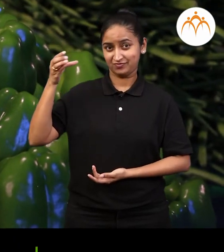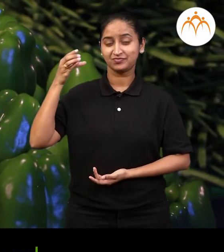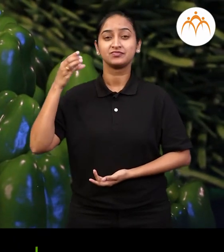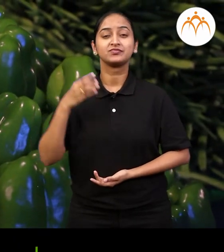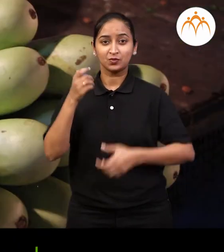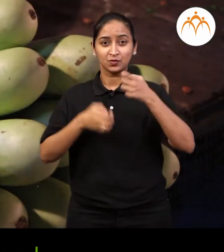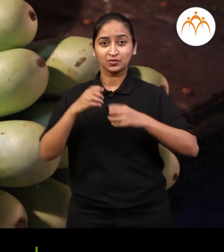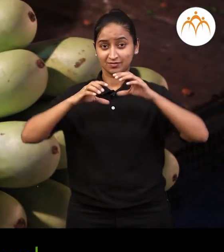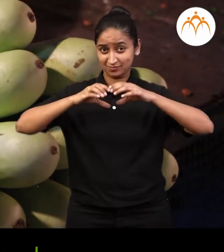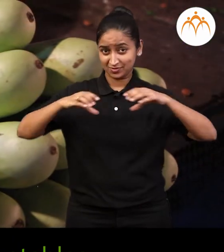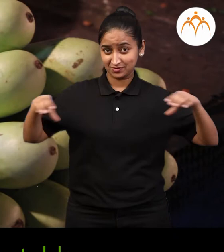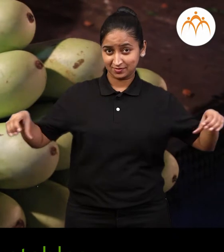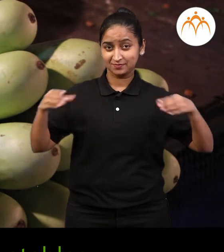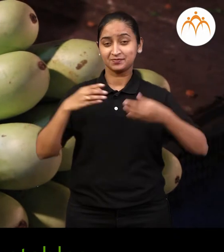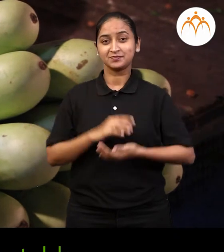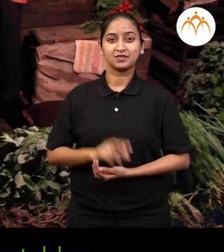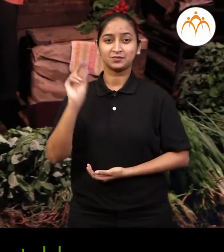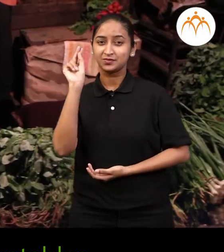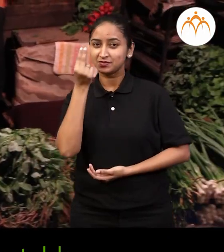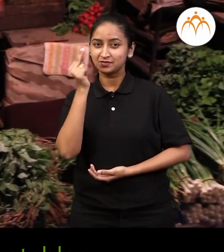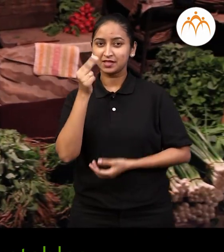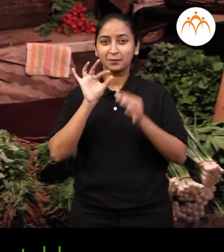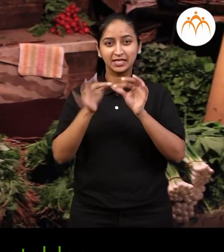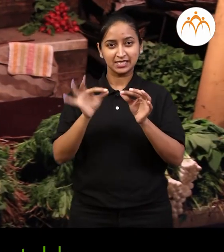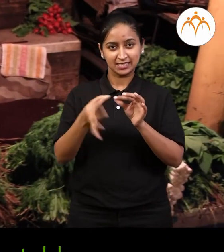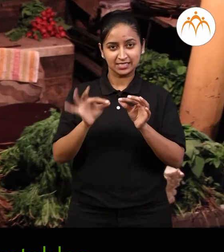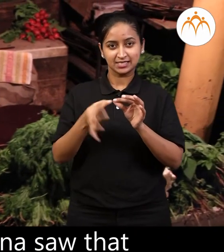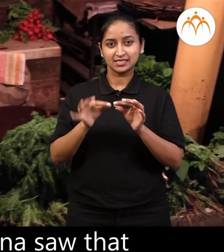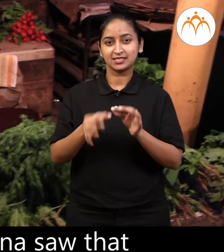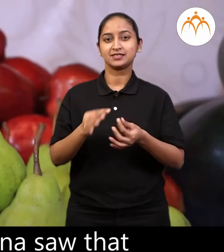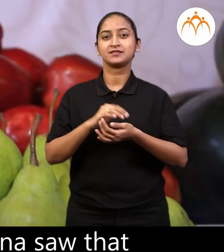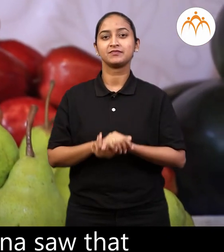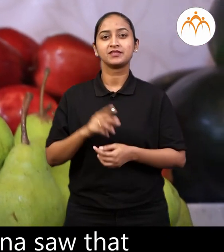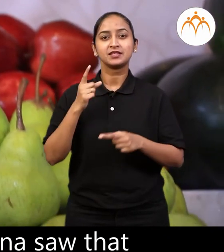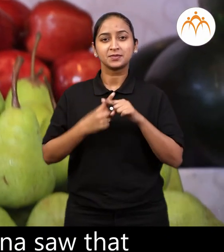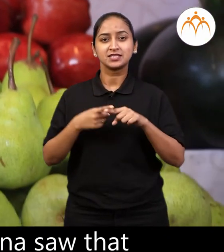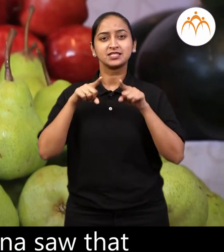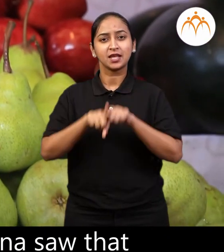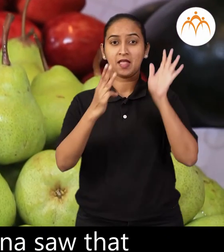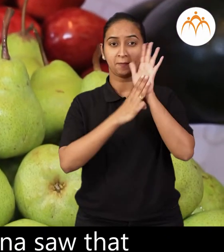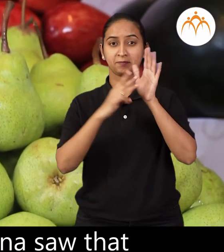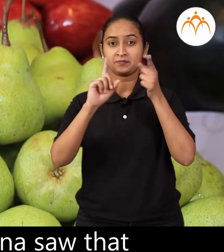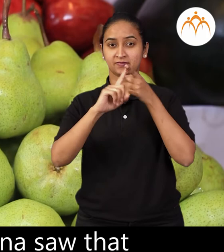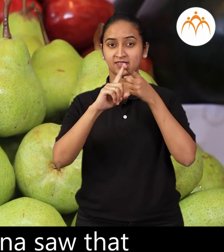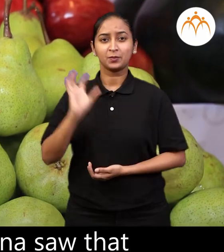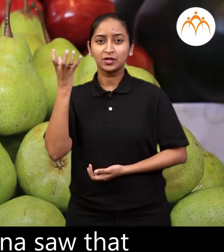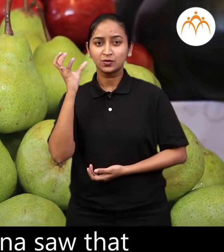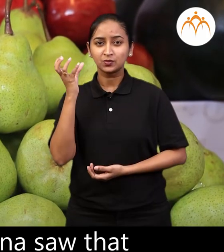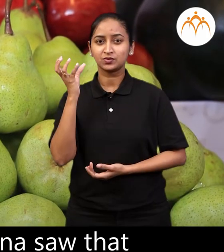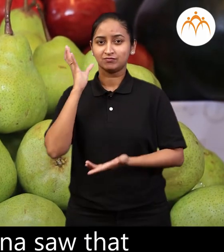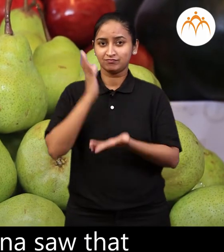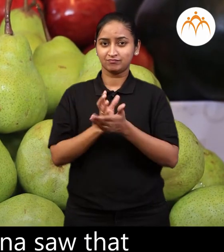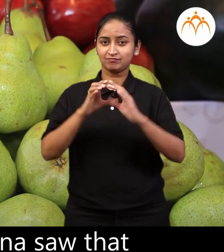Capsicum, bottle gourd, green leafy vegetables. At that time, Meena saw